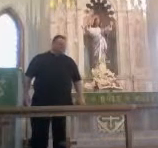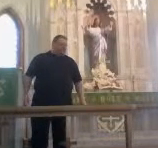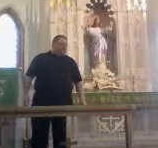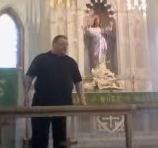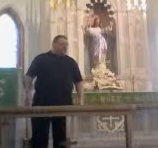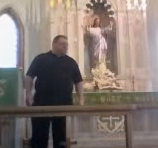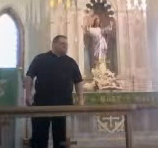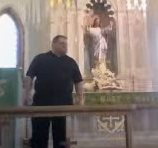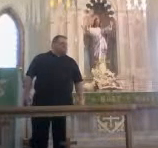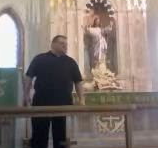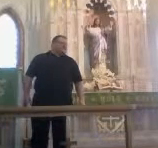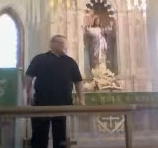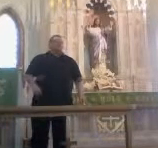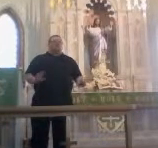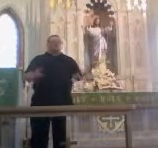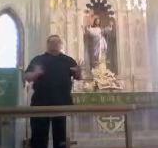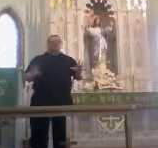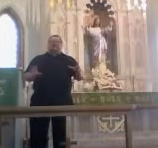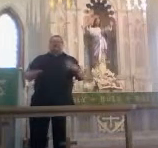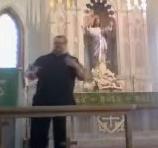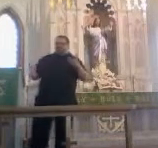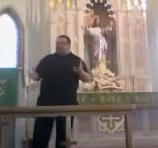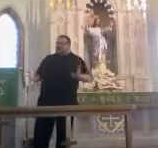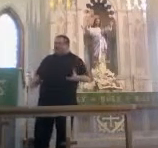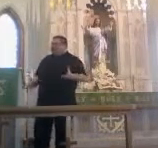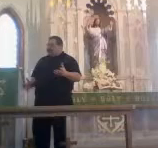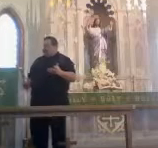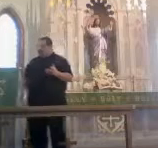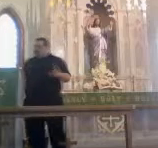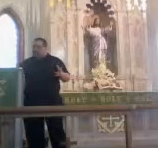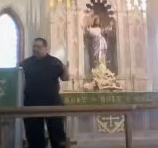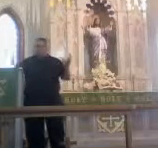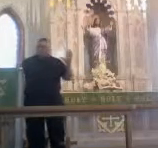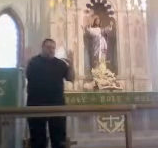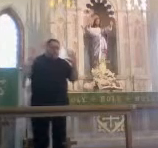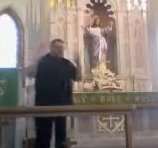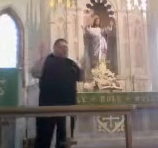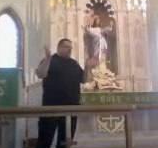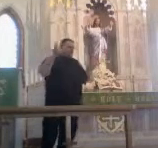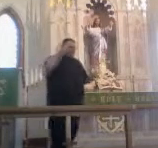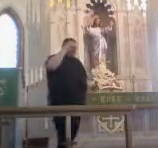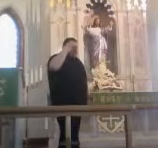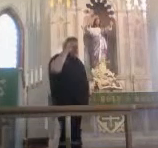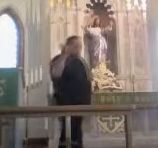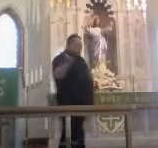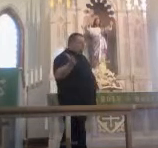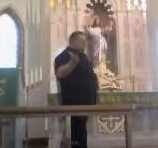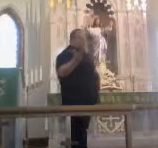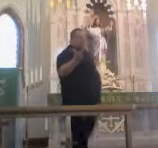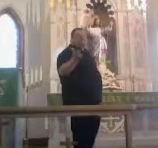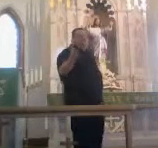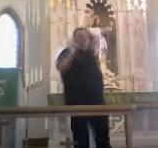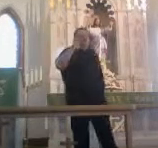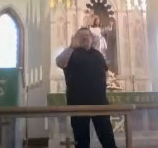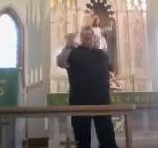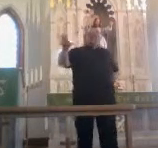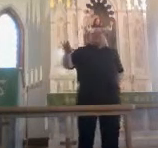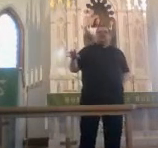ever? Now, I'm willing to bet I asked that question, and I'm willing to bet pretty much all of you could think of something. You all think of